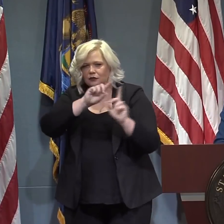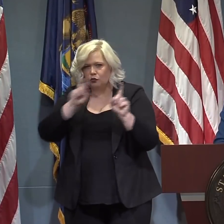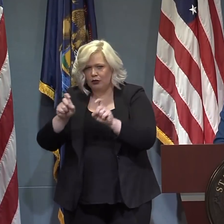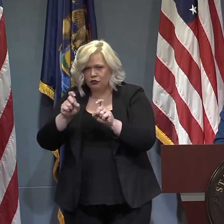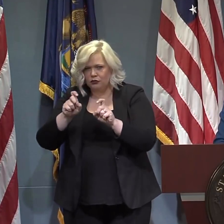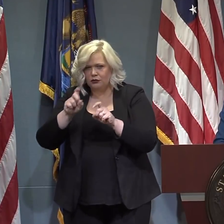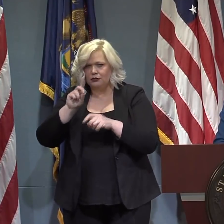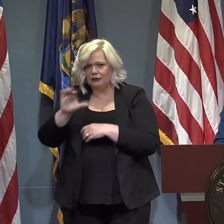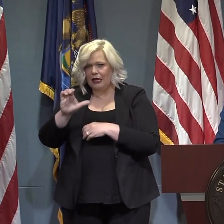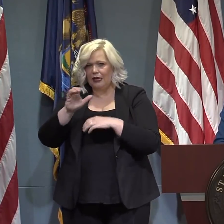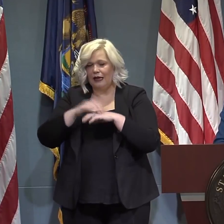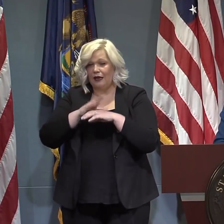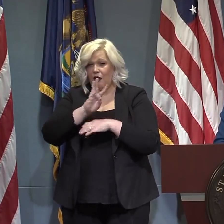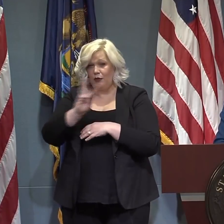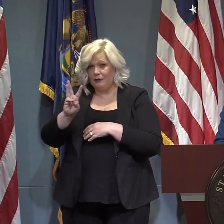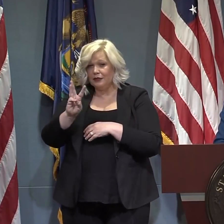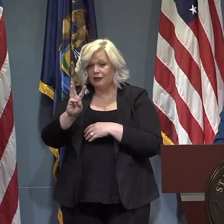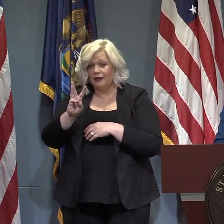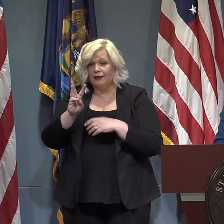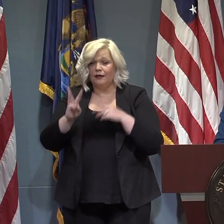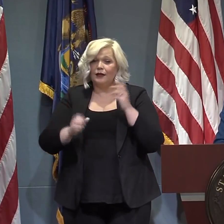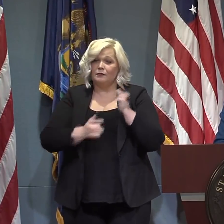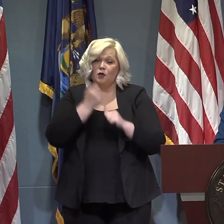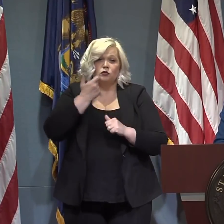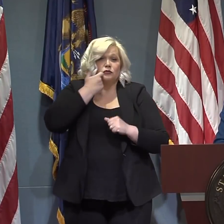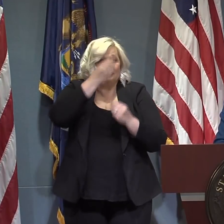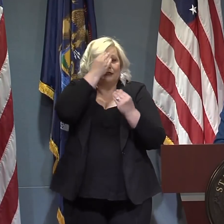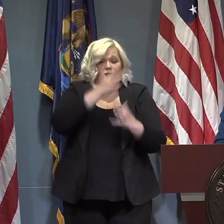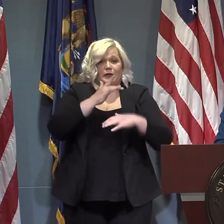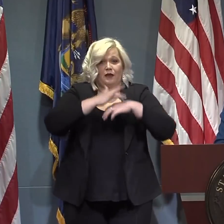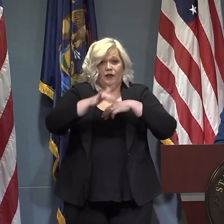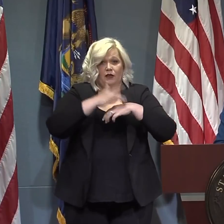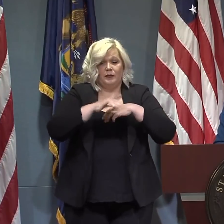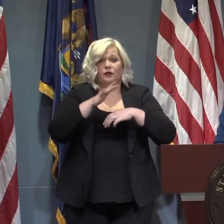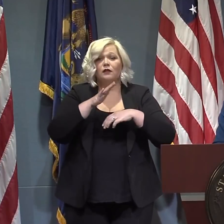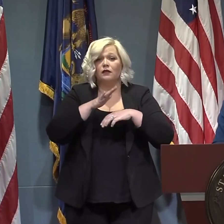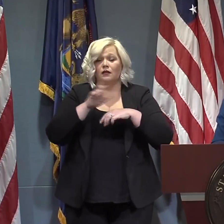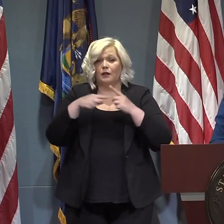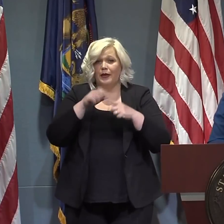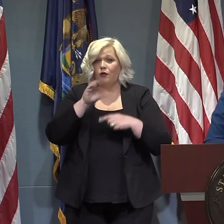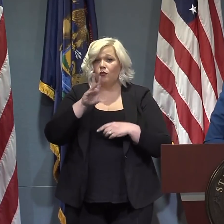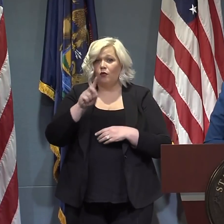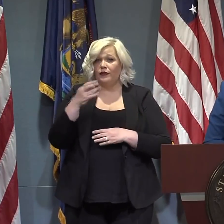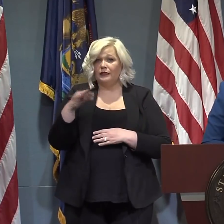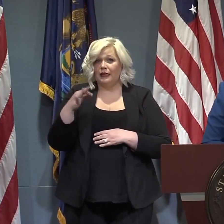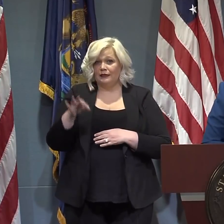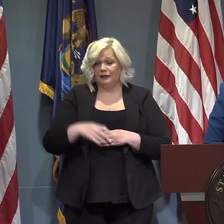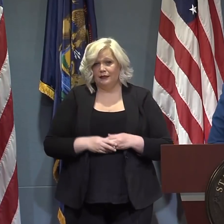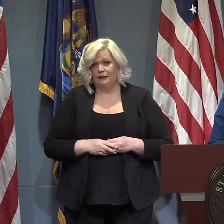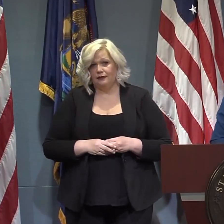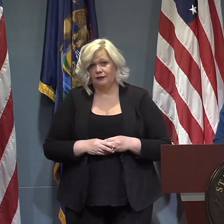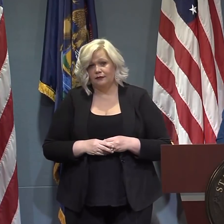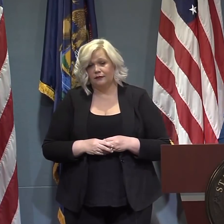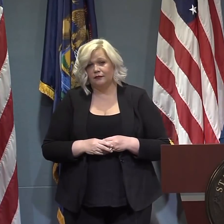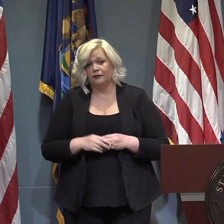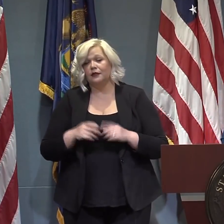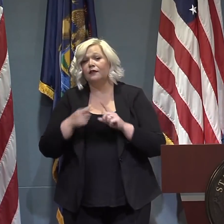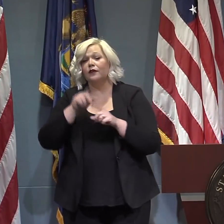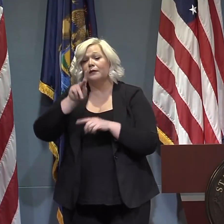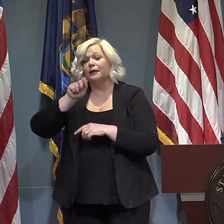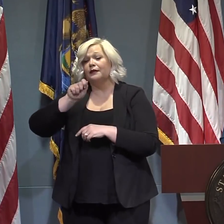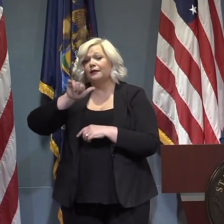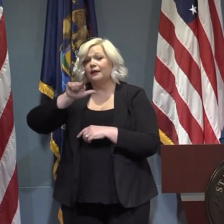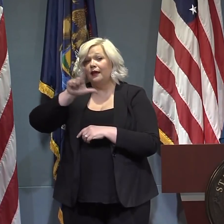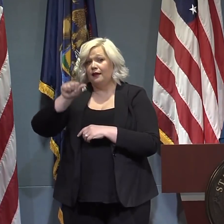michigan.gov/coronavirus, along with the most up-to-date data on COVID-19 in Michigan. Here's another question from Kayla in the